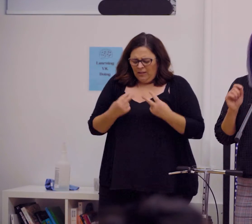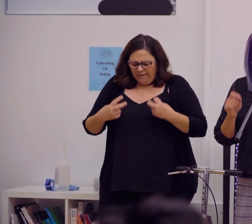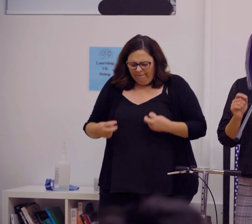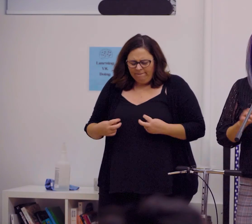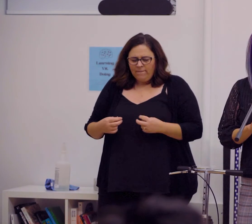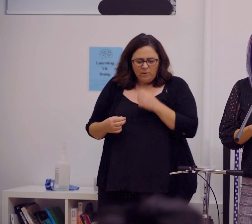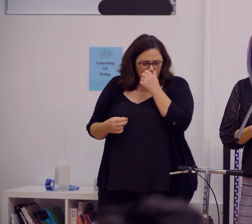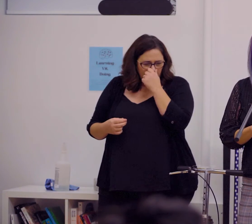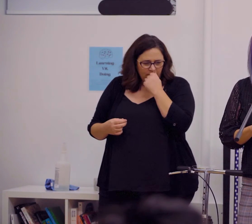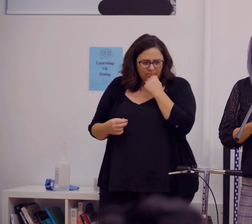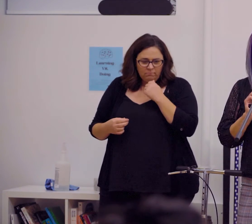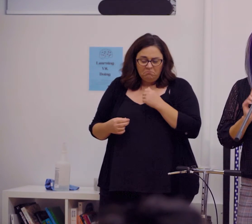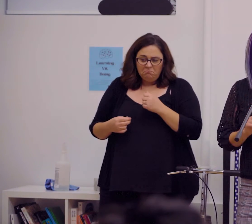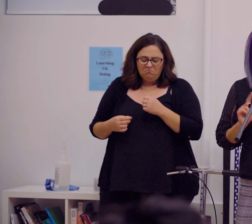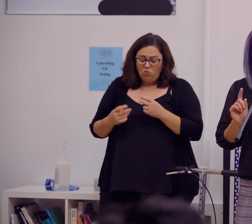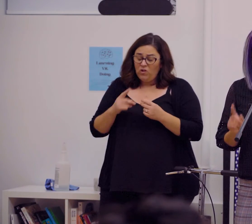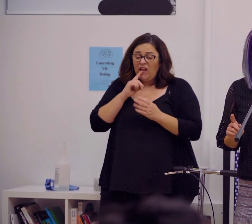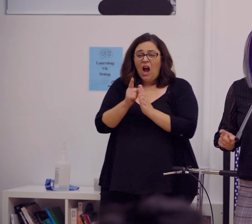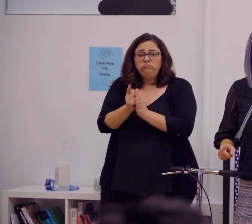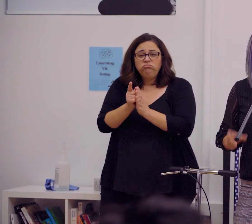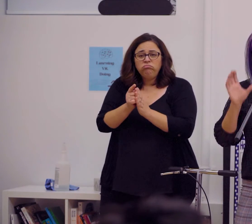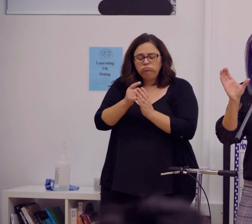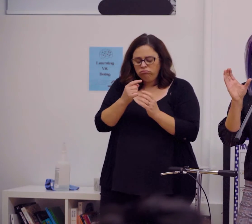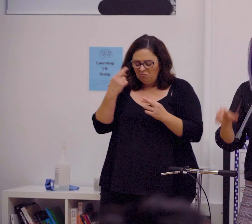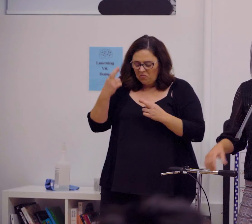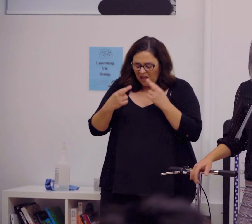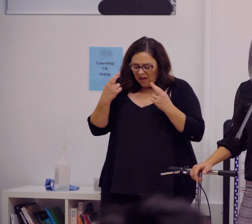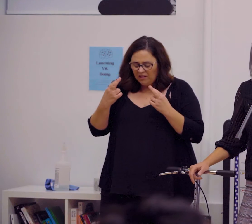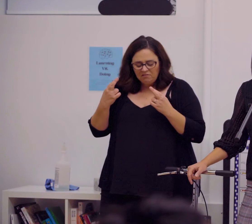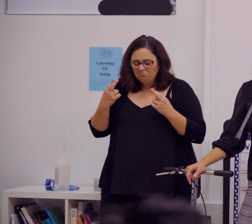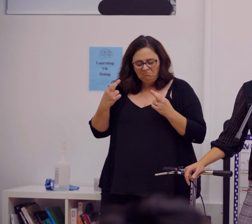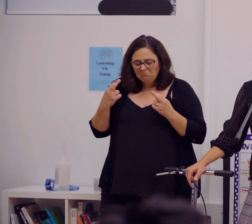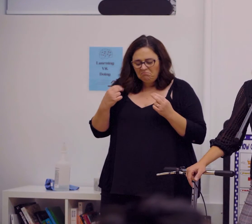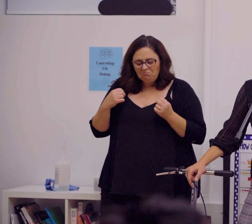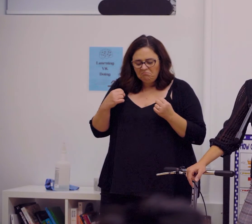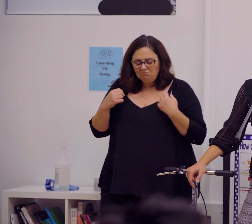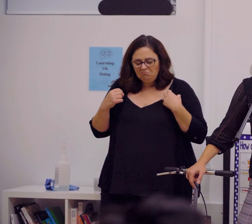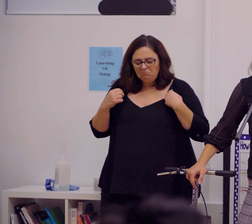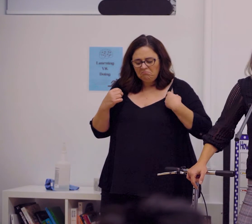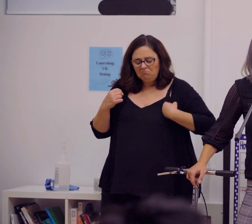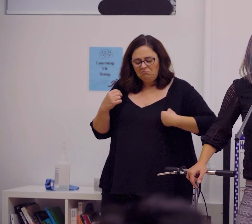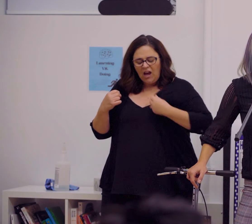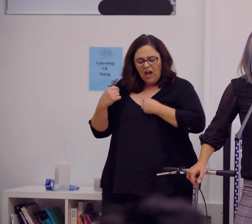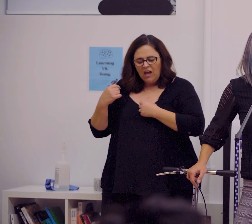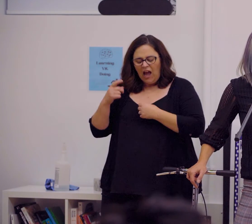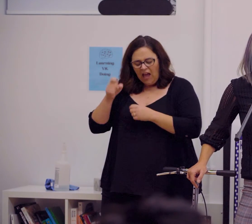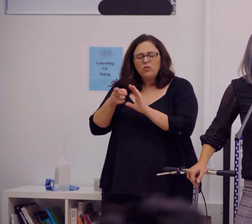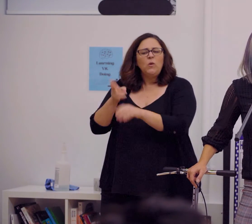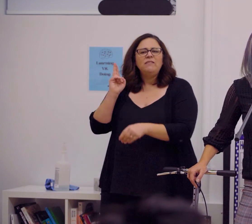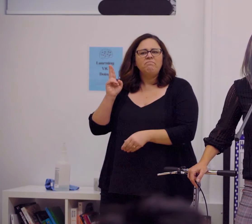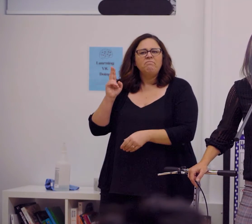it didn't actually take long. So the place that I got to in this very short period of time was that I'm going to have to quit my